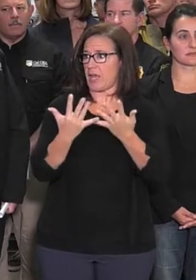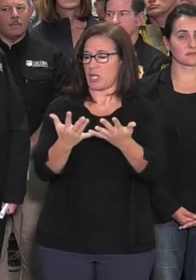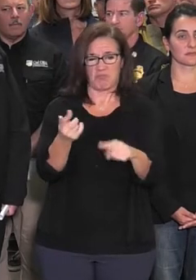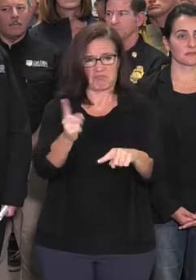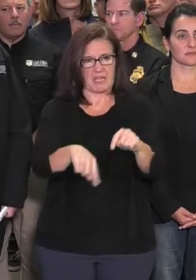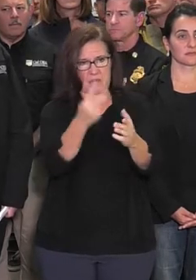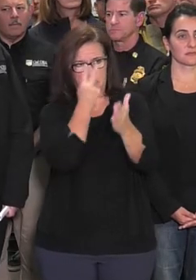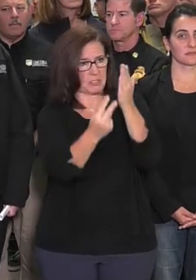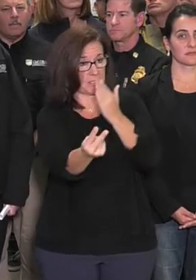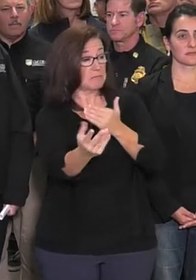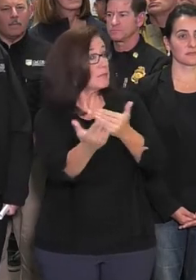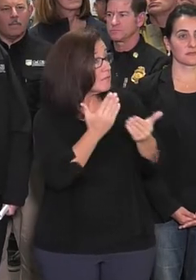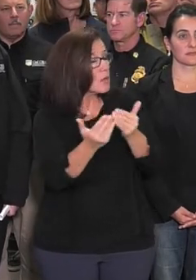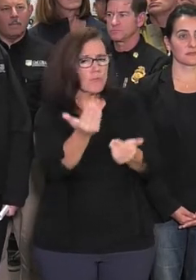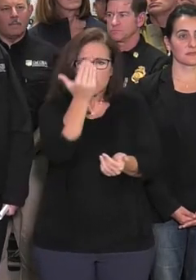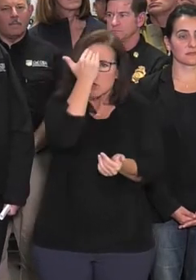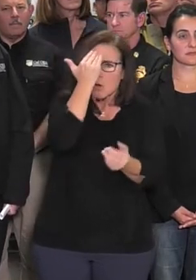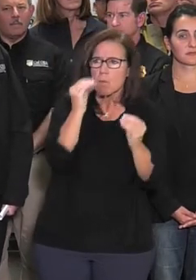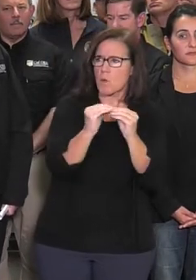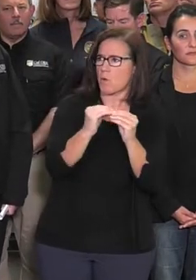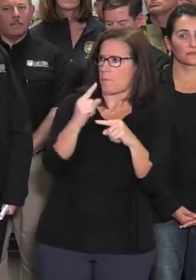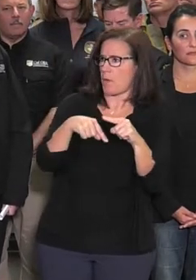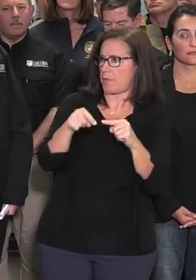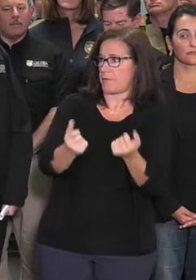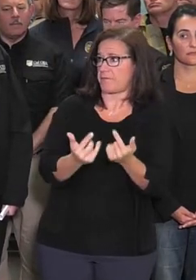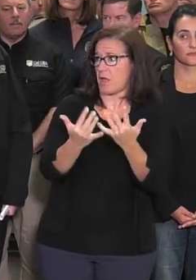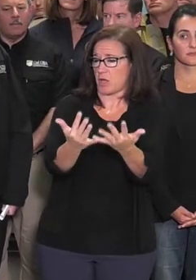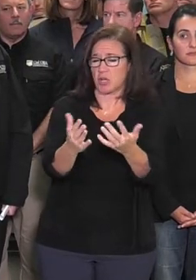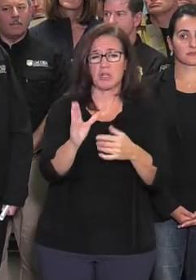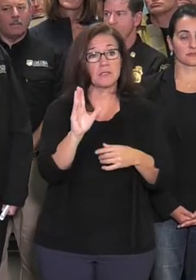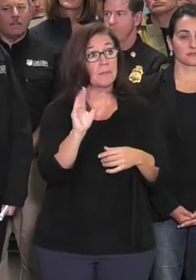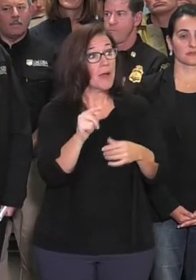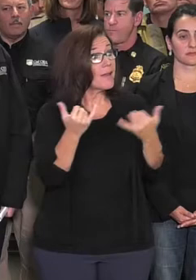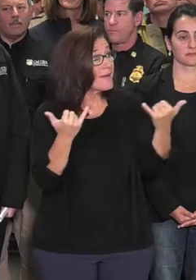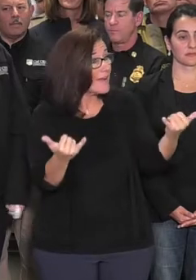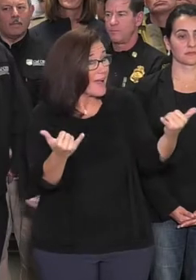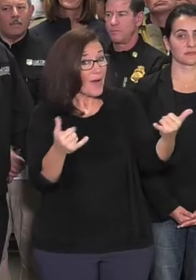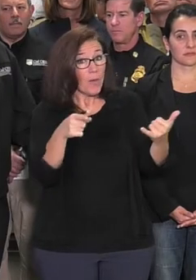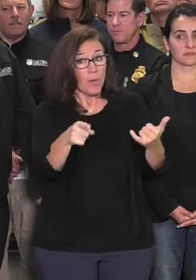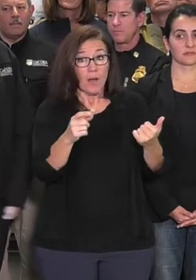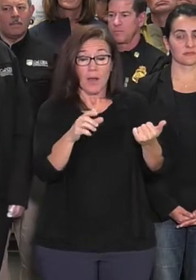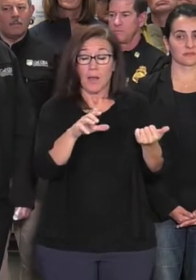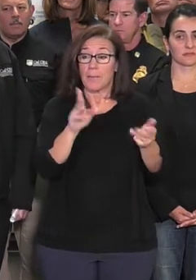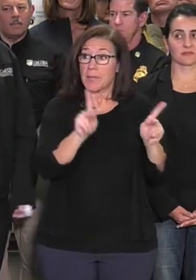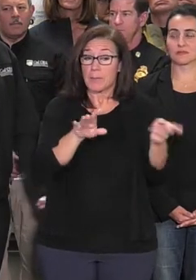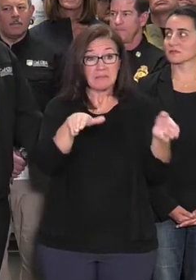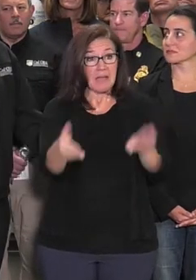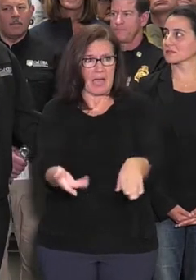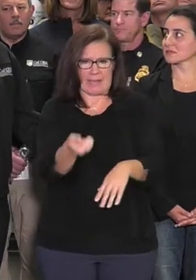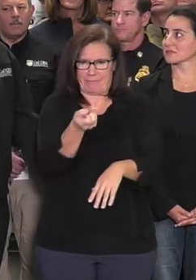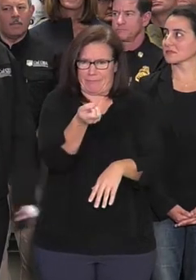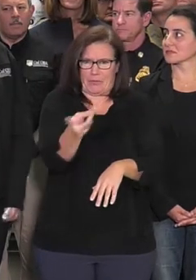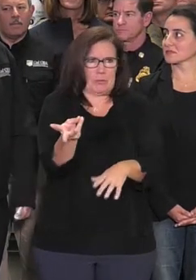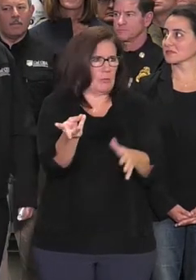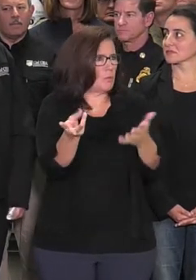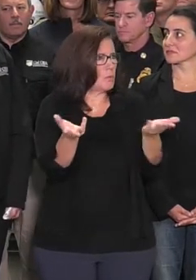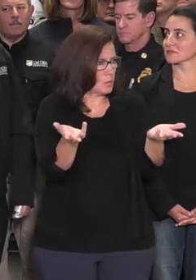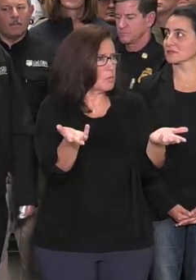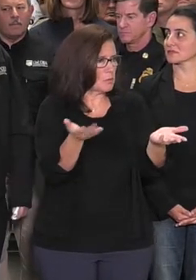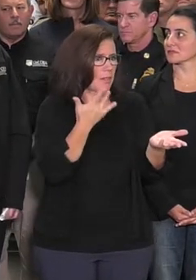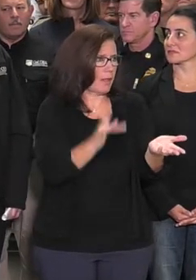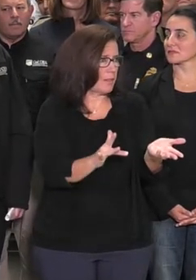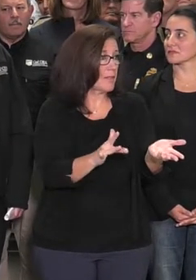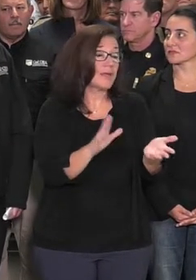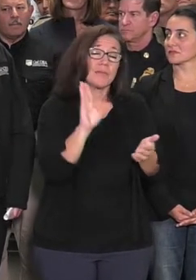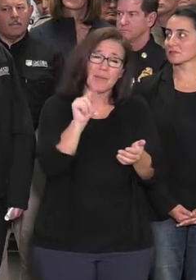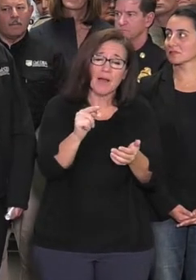unpredictable, even though we're learning more and more about them, and that's why the loss of life is so limited. But what can you say? When you lose your house and your